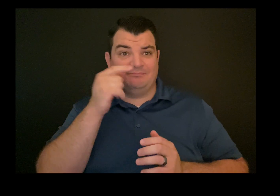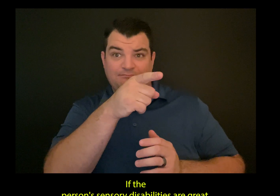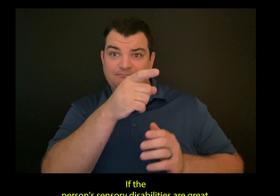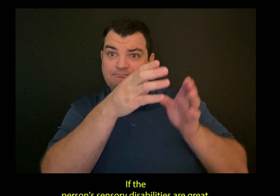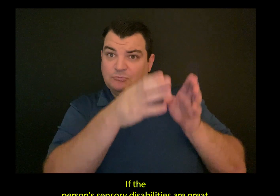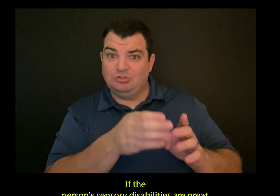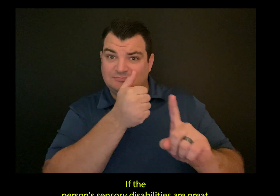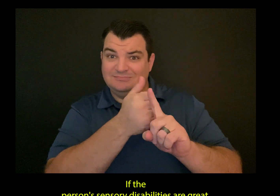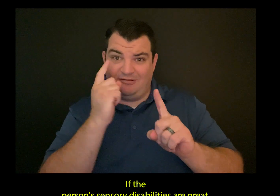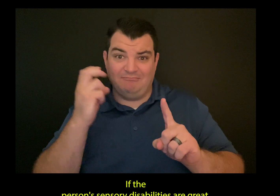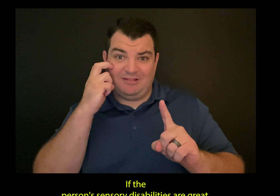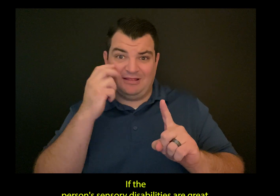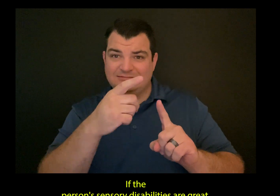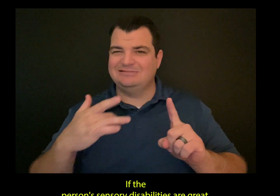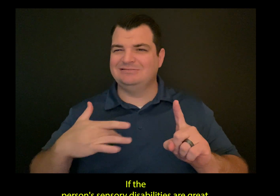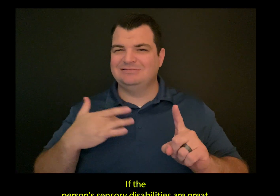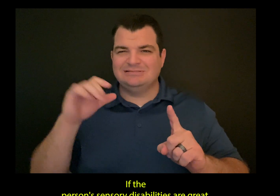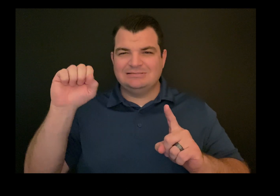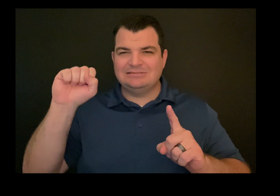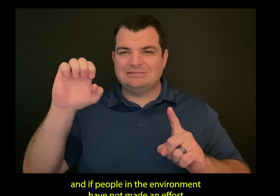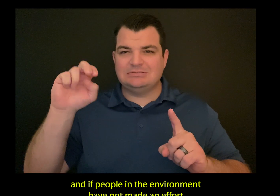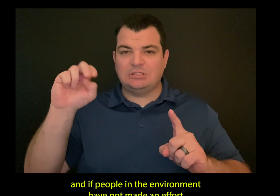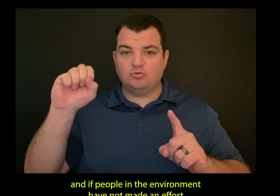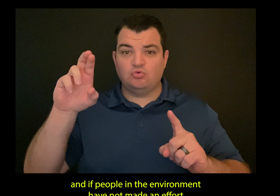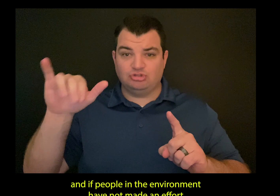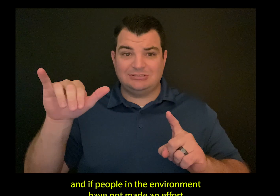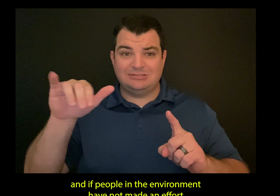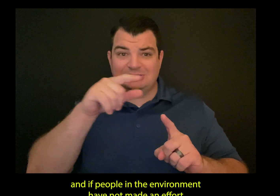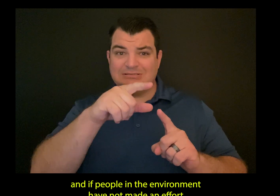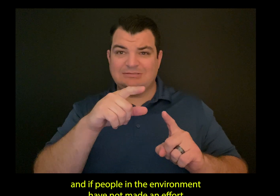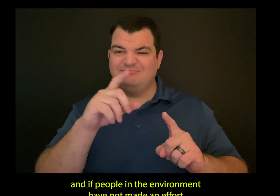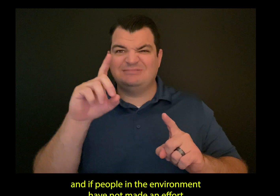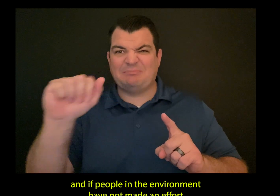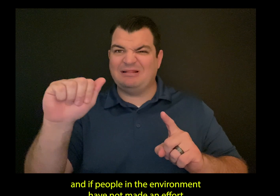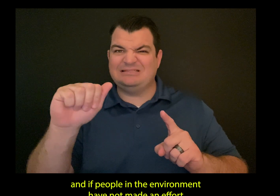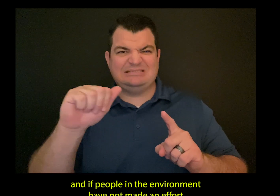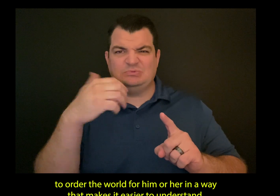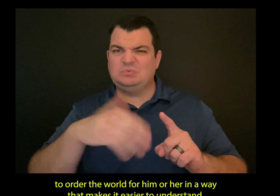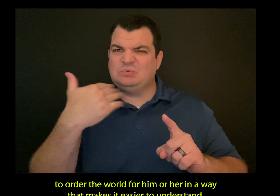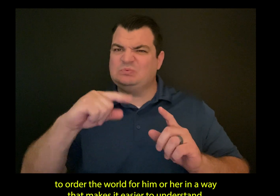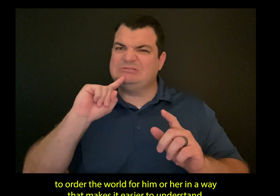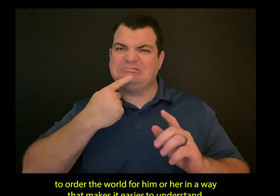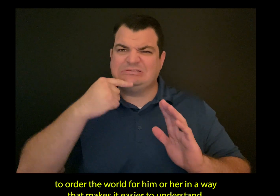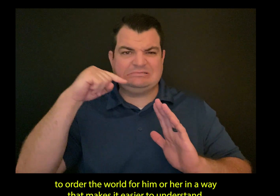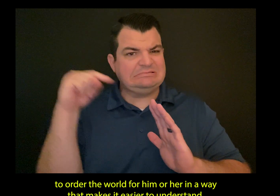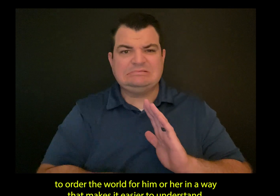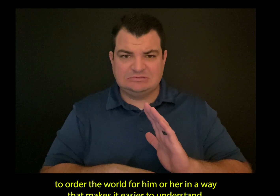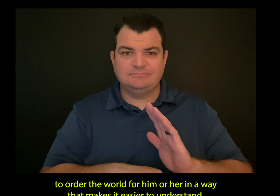If the person's sensory disabilities are great, and if people in the environment have not made an effort to order the world for him or her in a